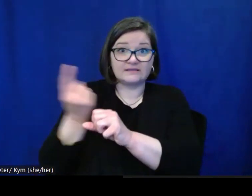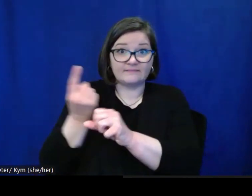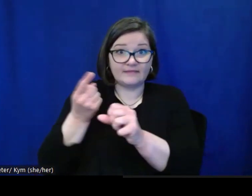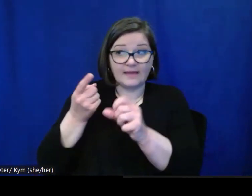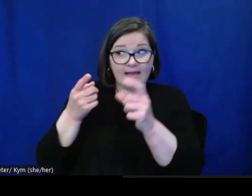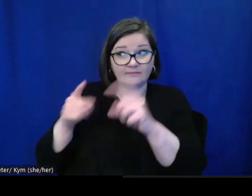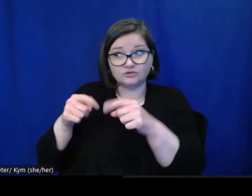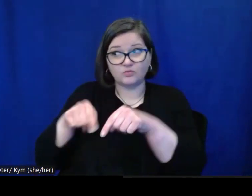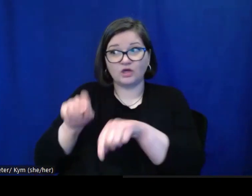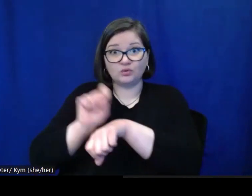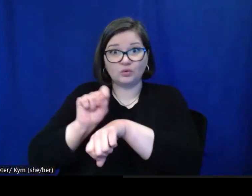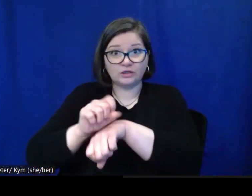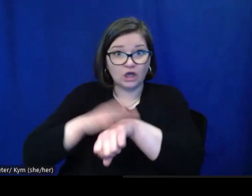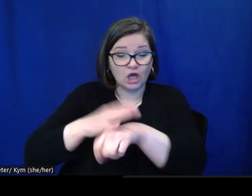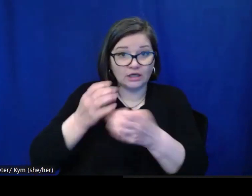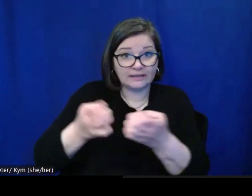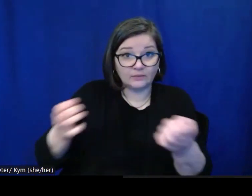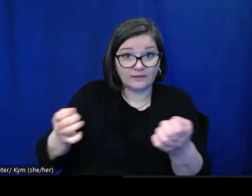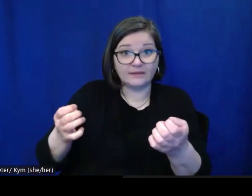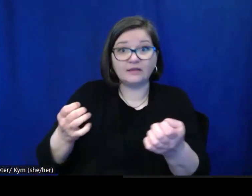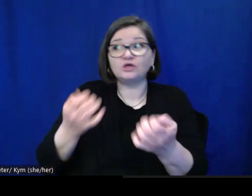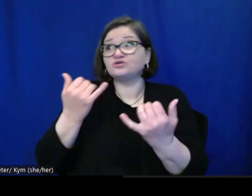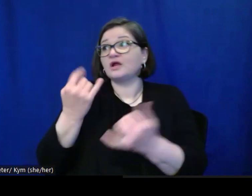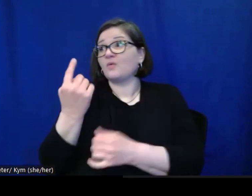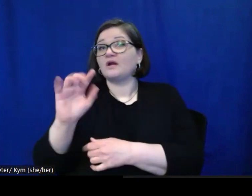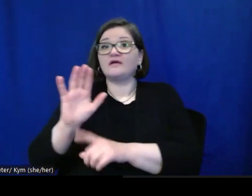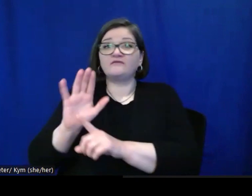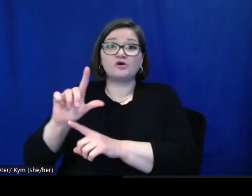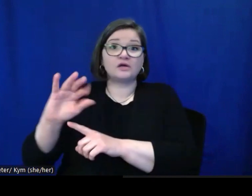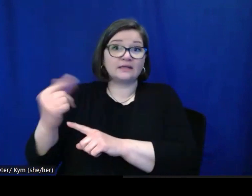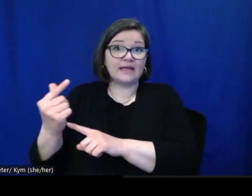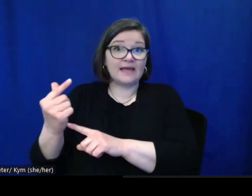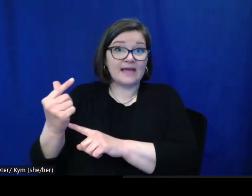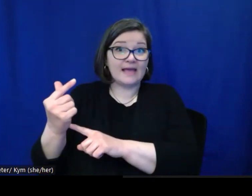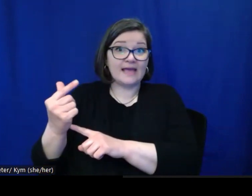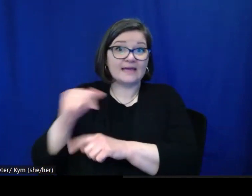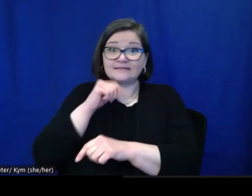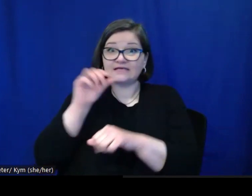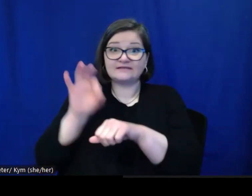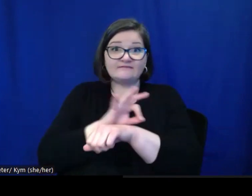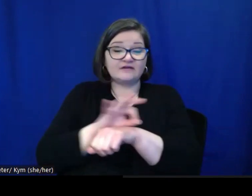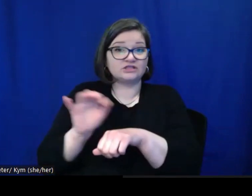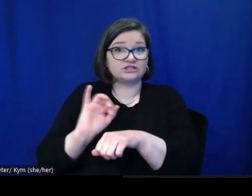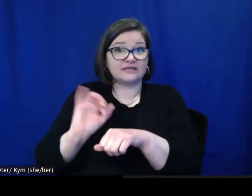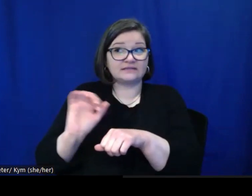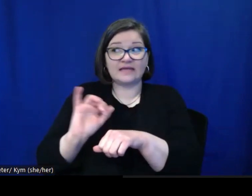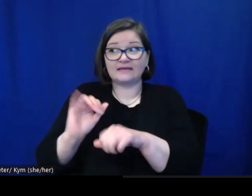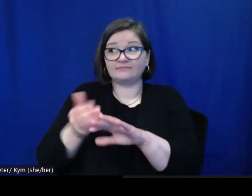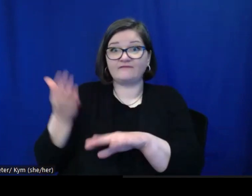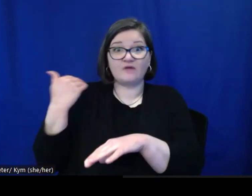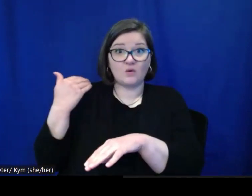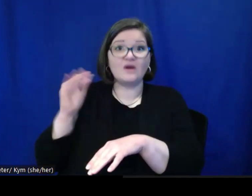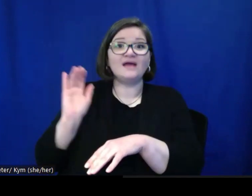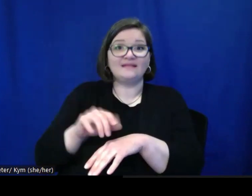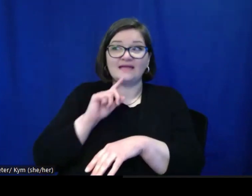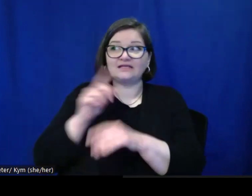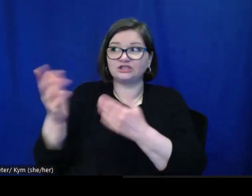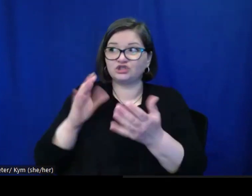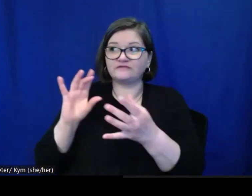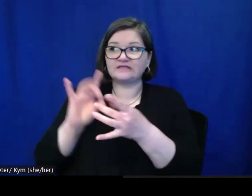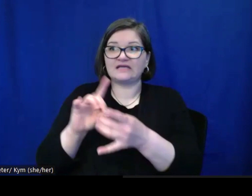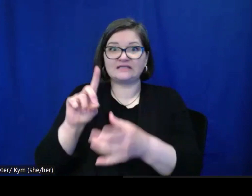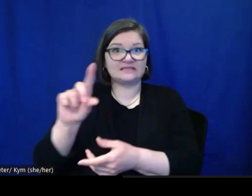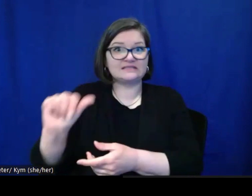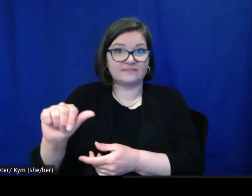now having one of your legs doesn't function like it used to. That is a service-connected disability,